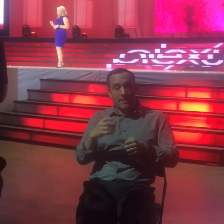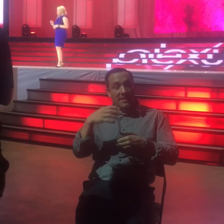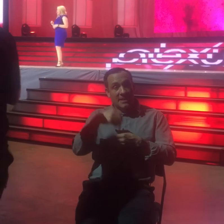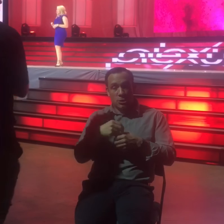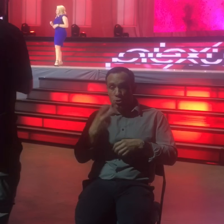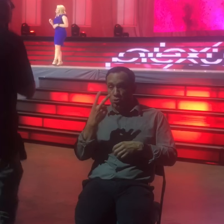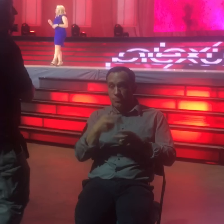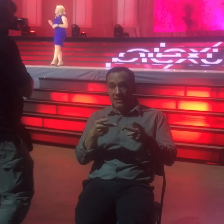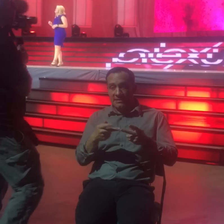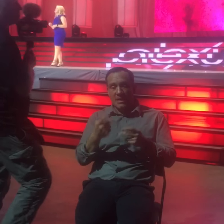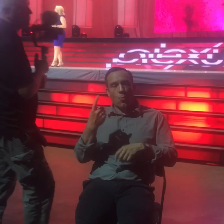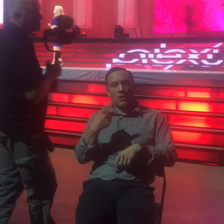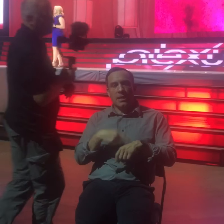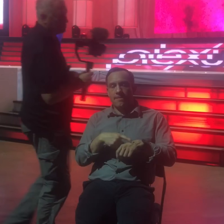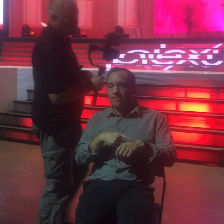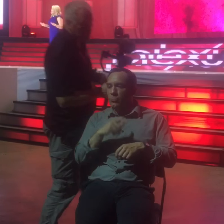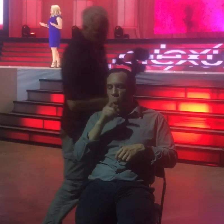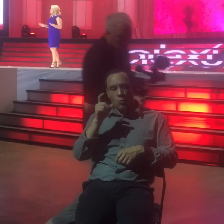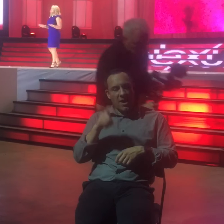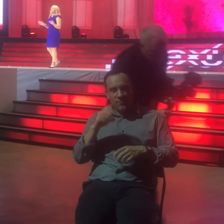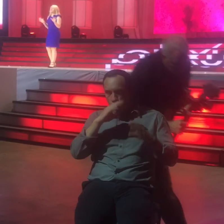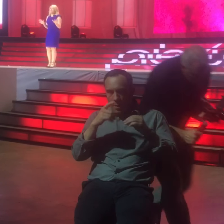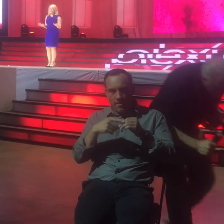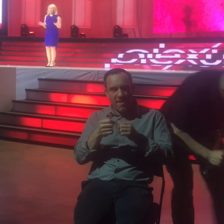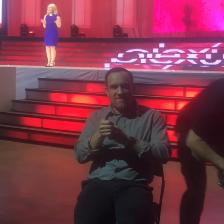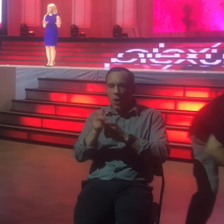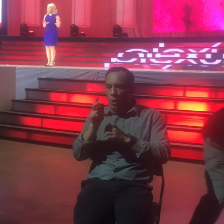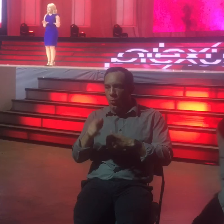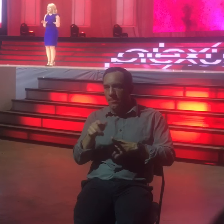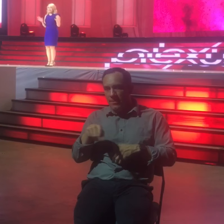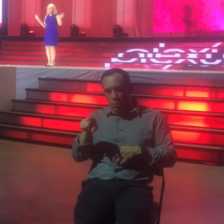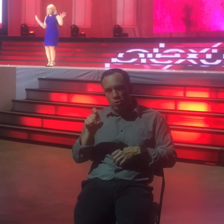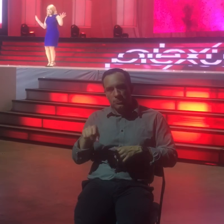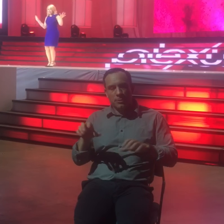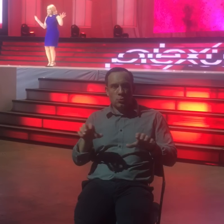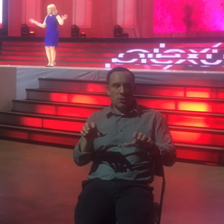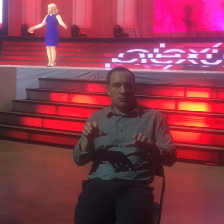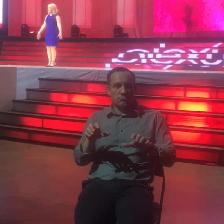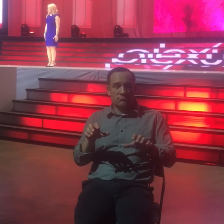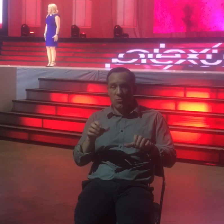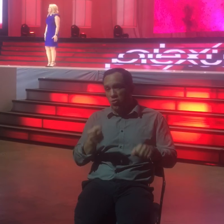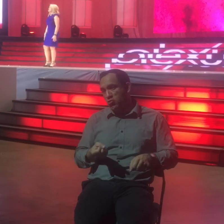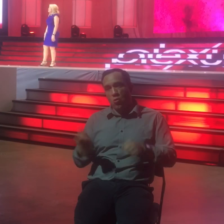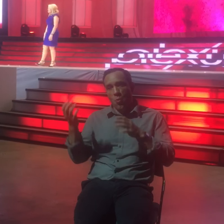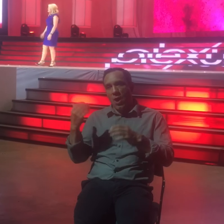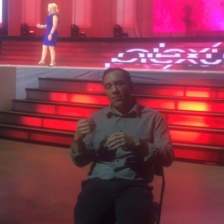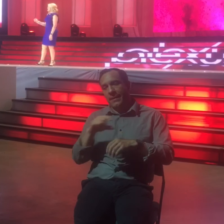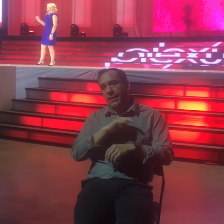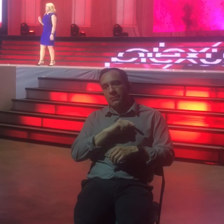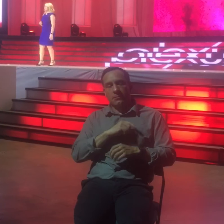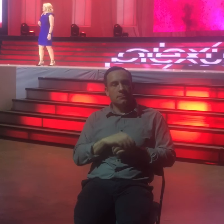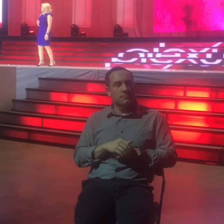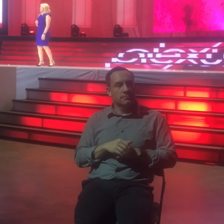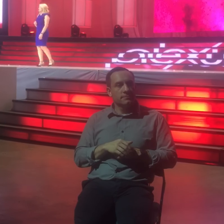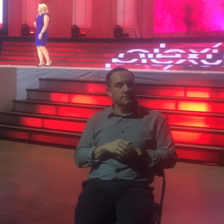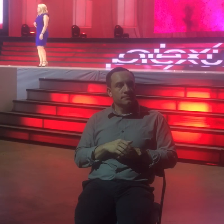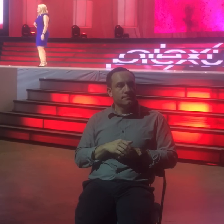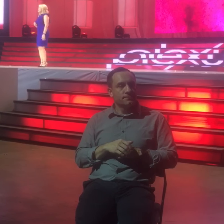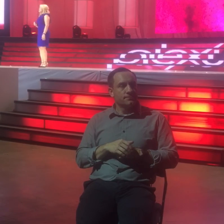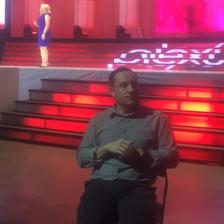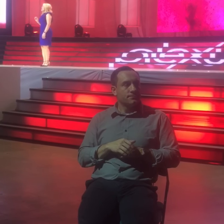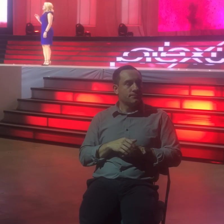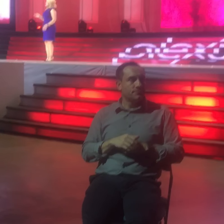at one time and not have to worry about all the follow-up that you should be doing. Gets rid of the guilt. LEXI will step in and do it for